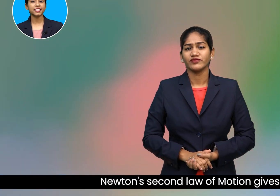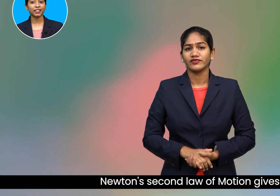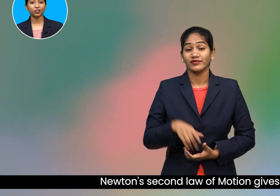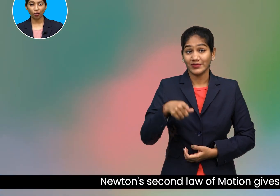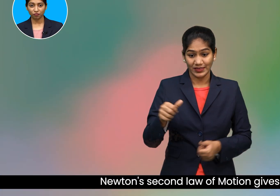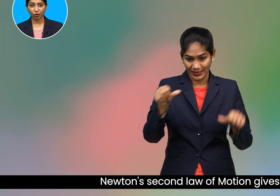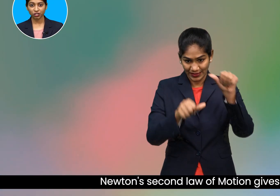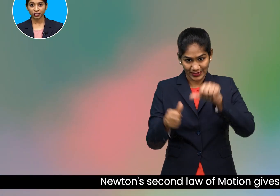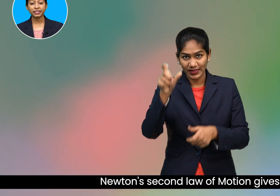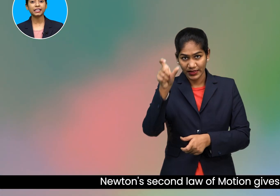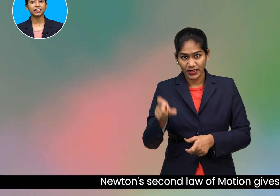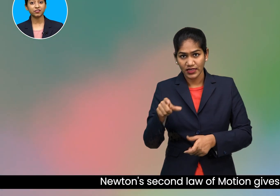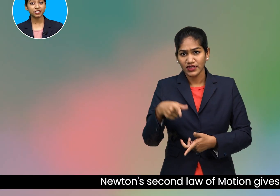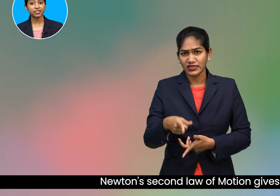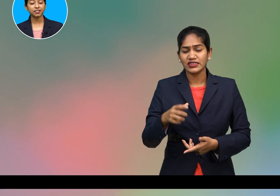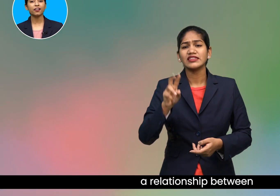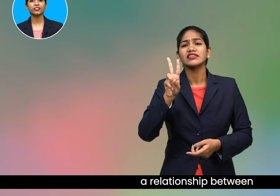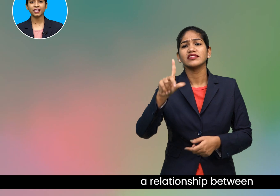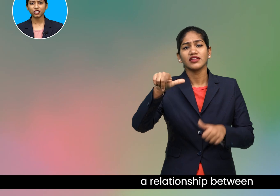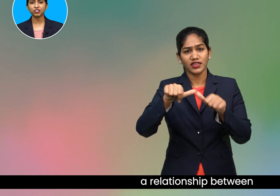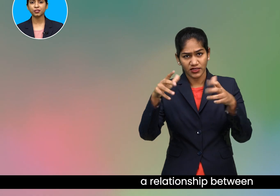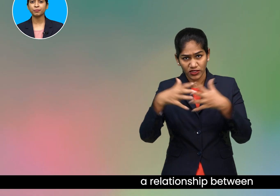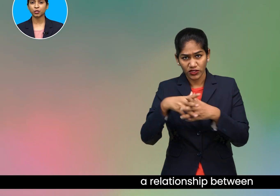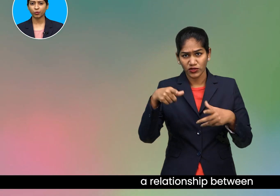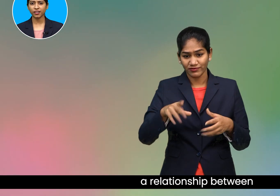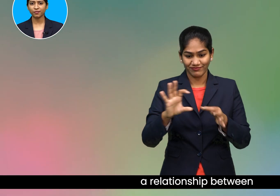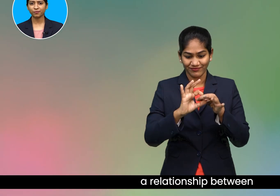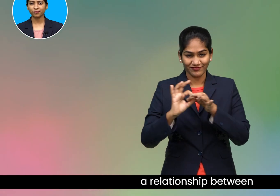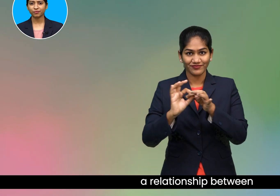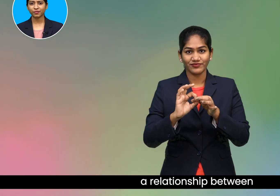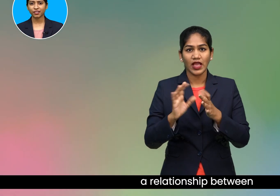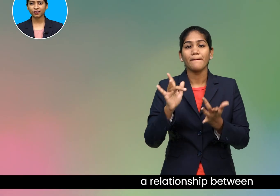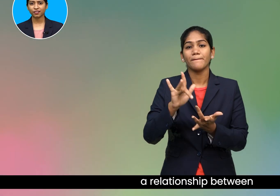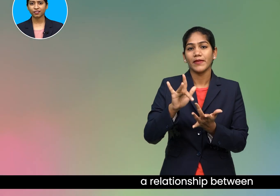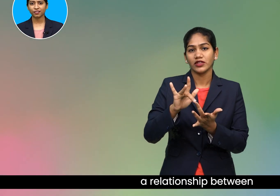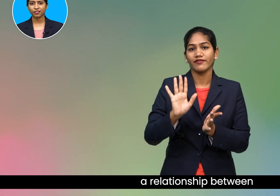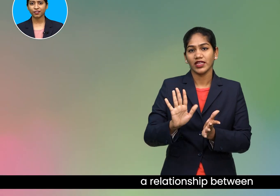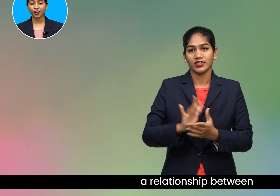Newton's second law of motion gives us a relationship between